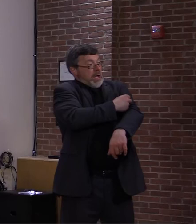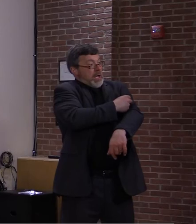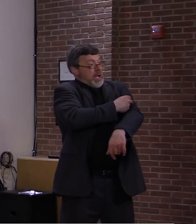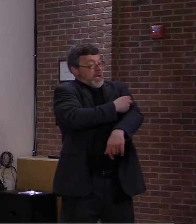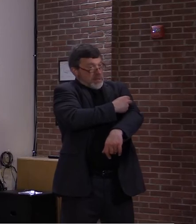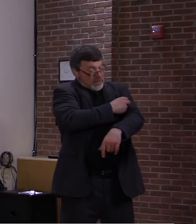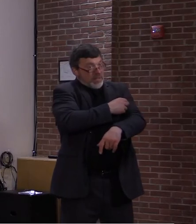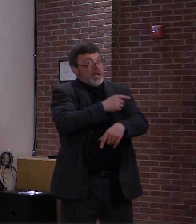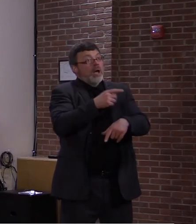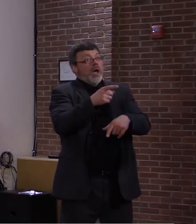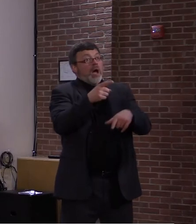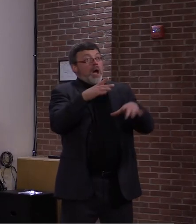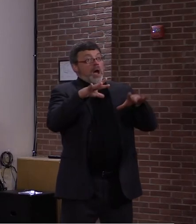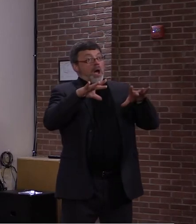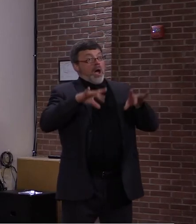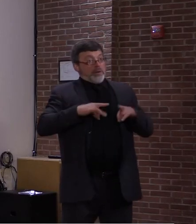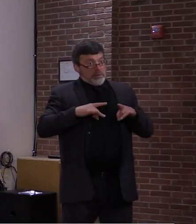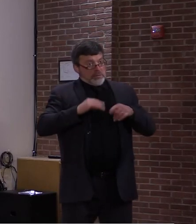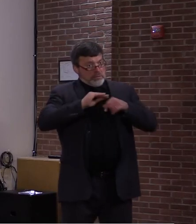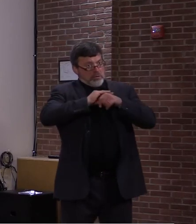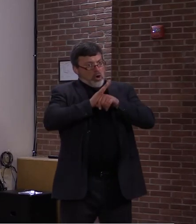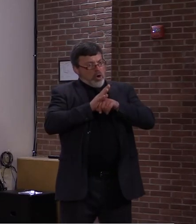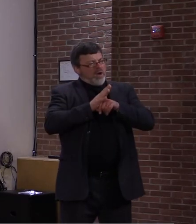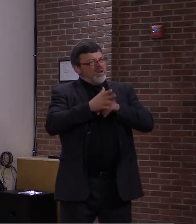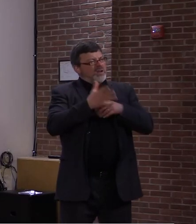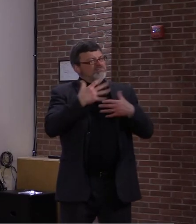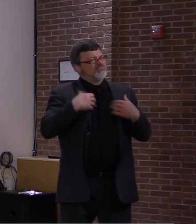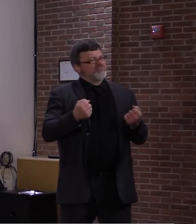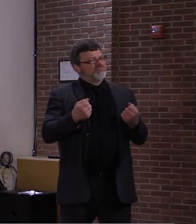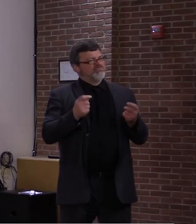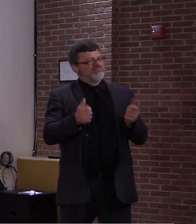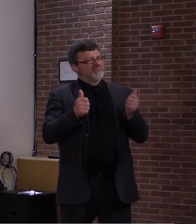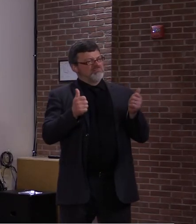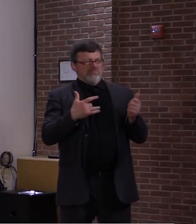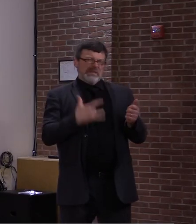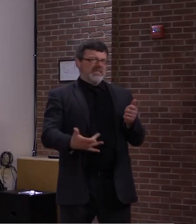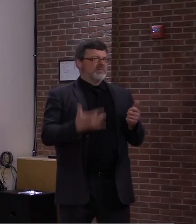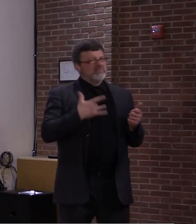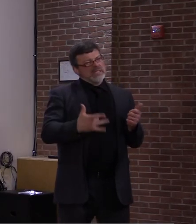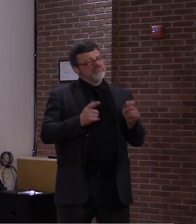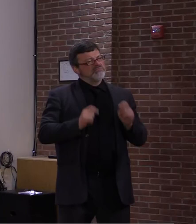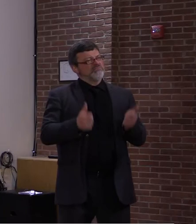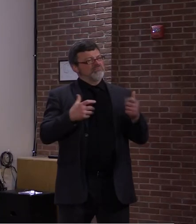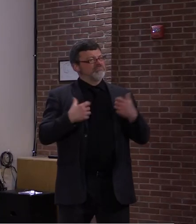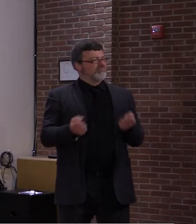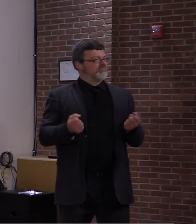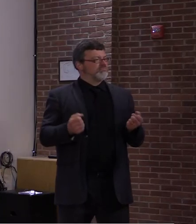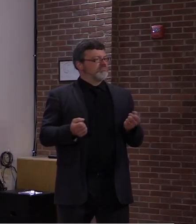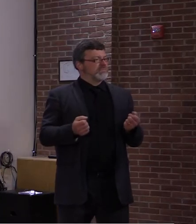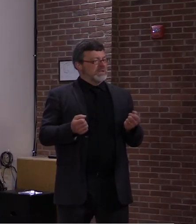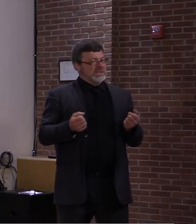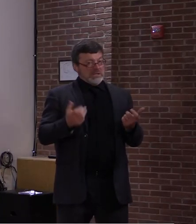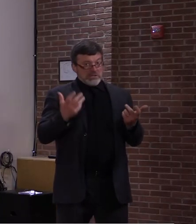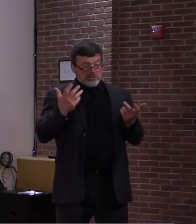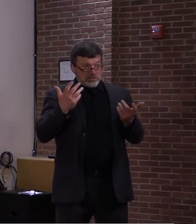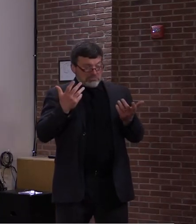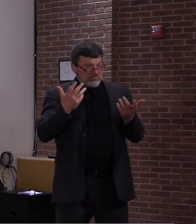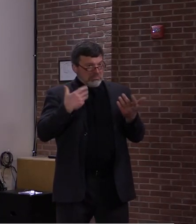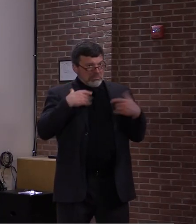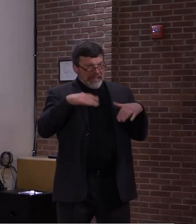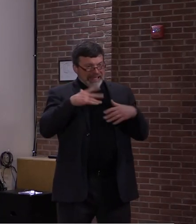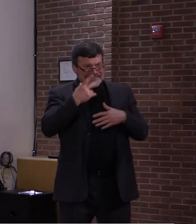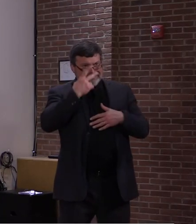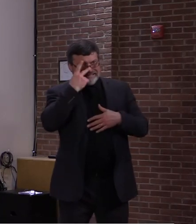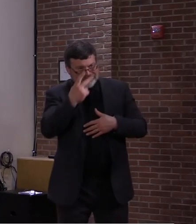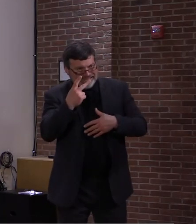there's a reduction in the likelihood. I'd like that to be verified as true. That would be certainly